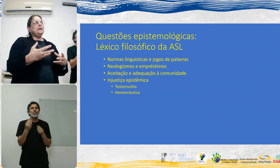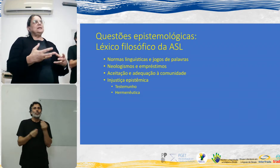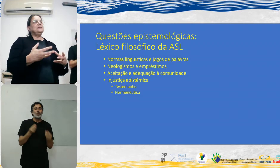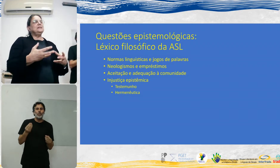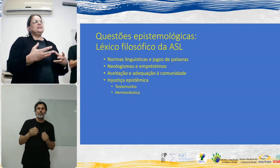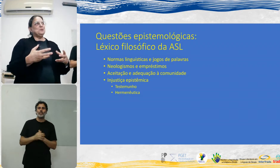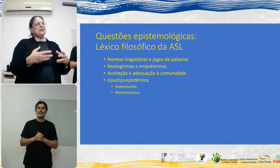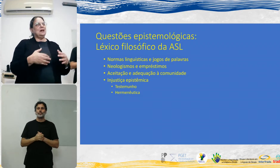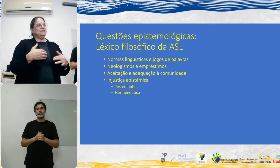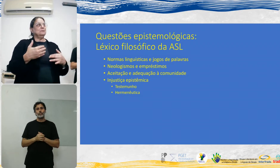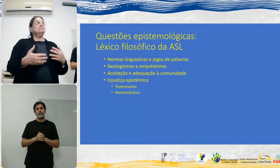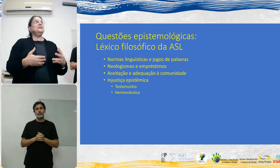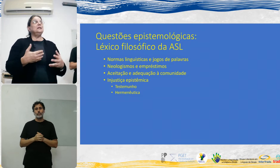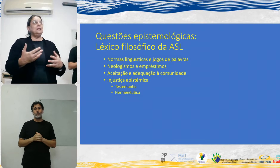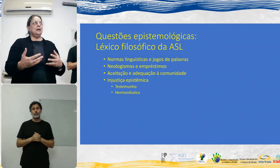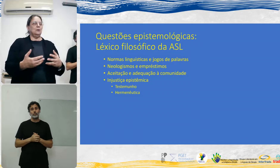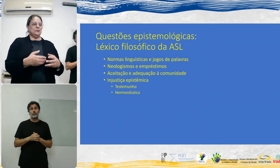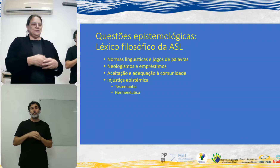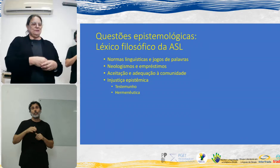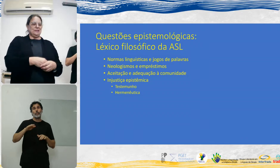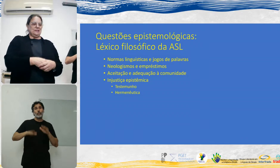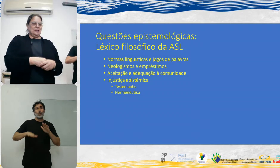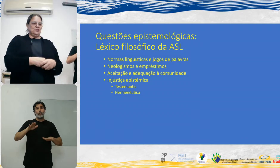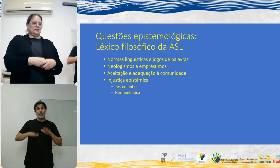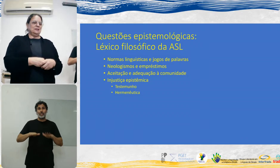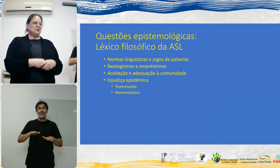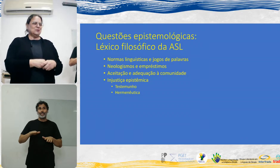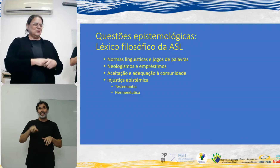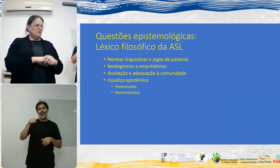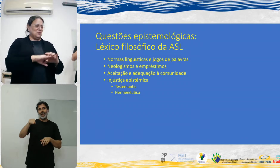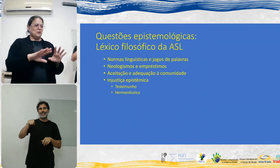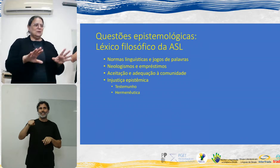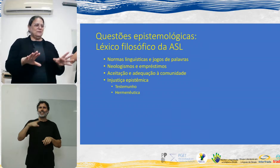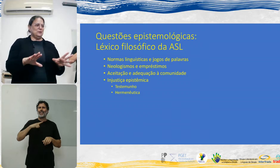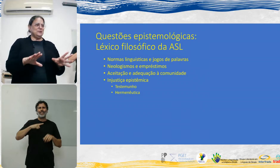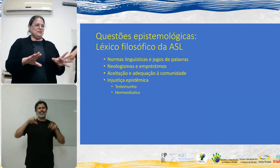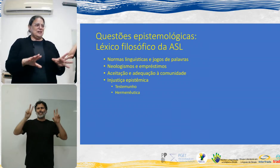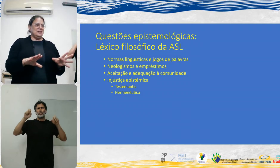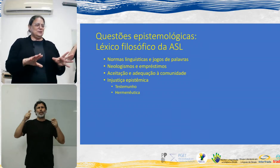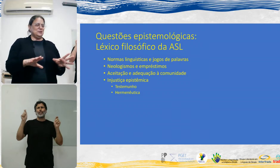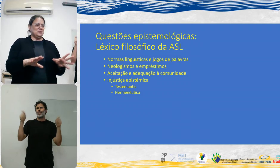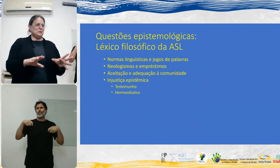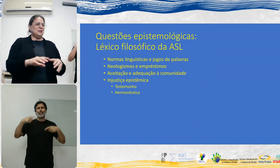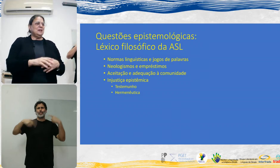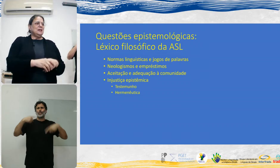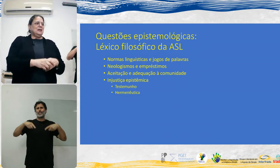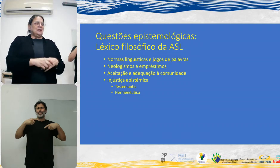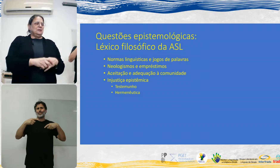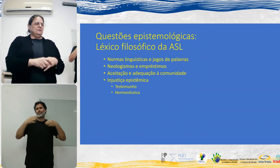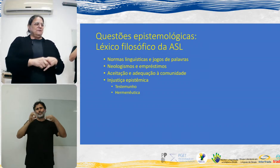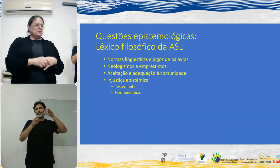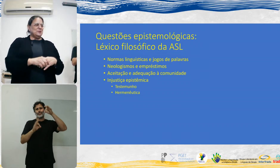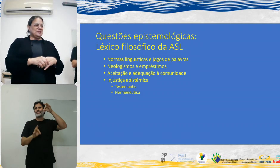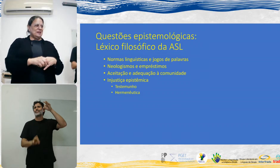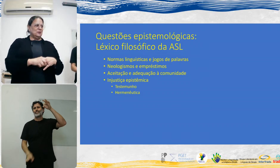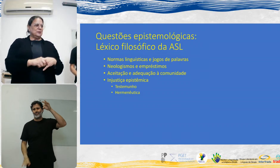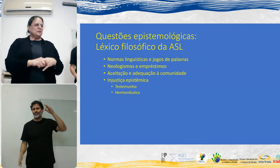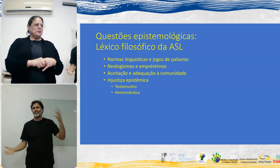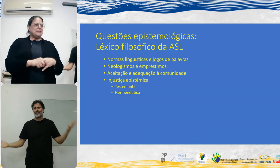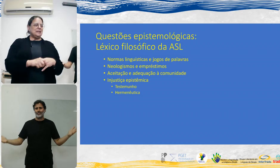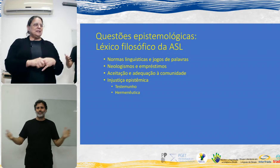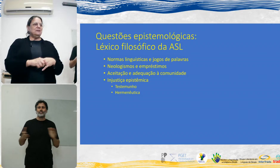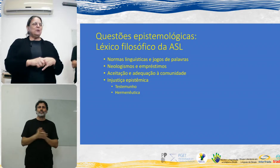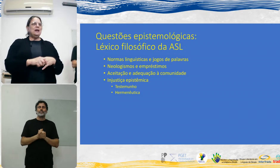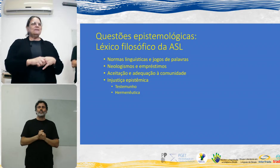what we ended up doing after many hours of discussion, I took the full first day or two to figure this out,